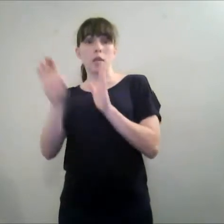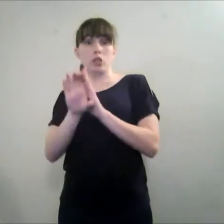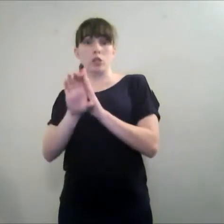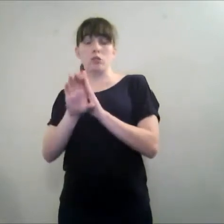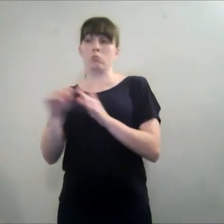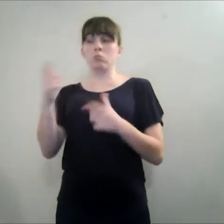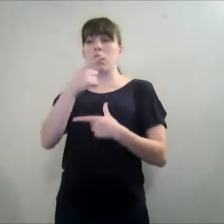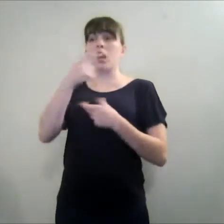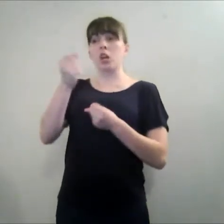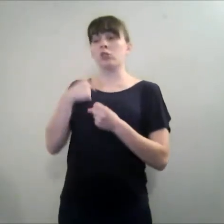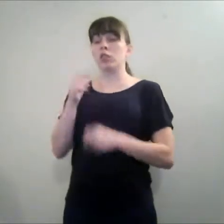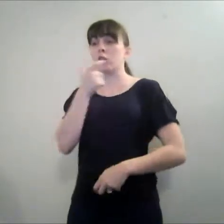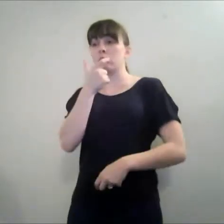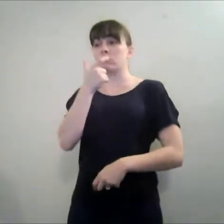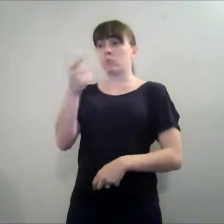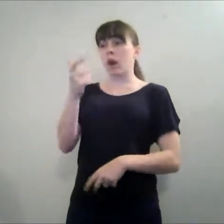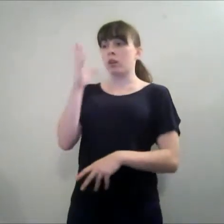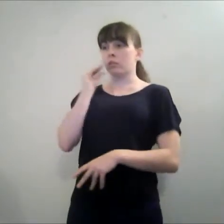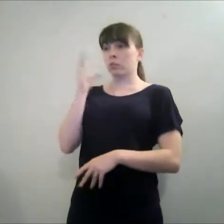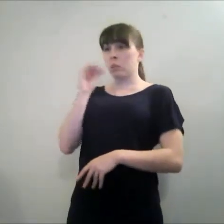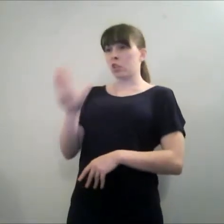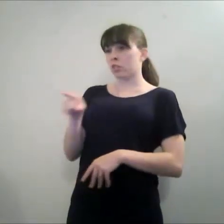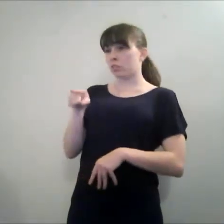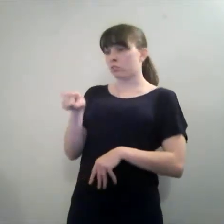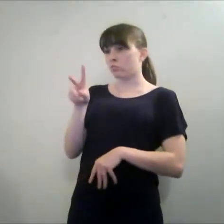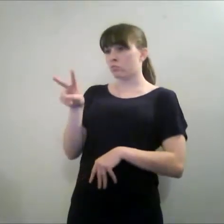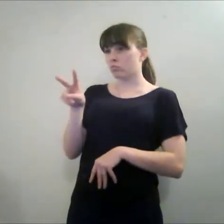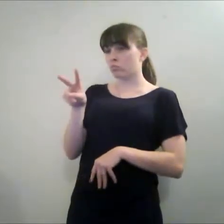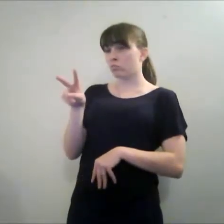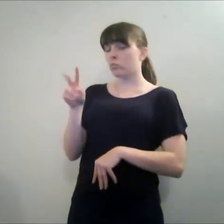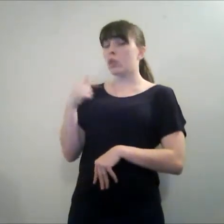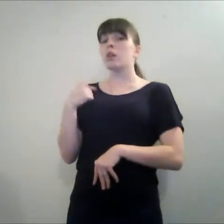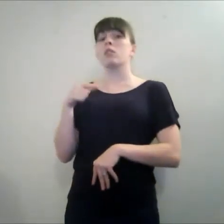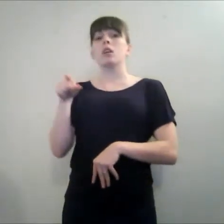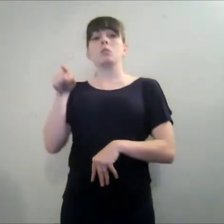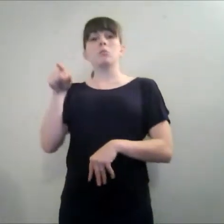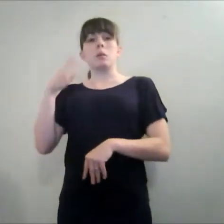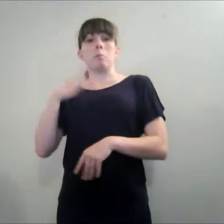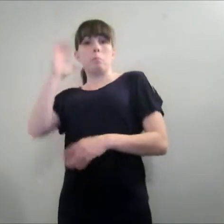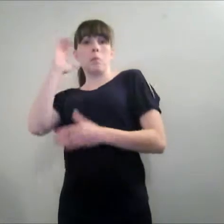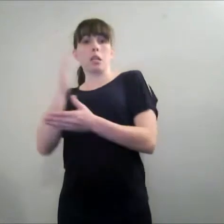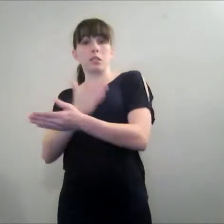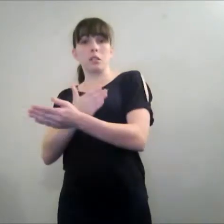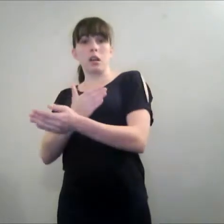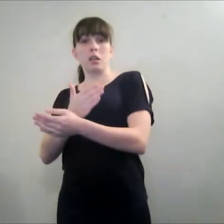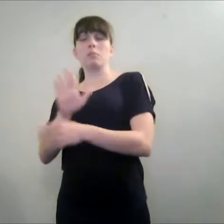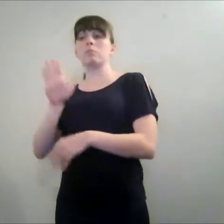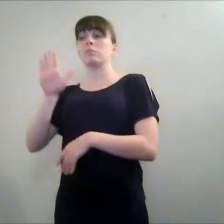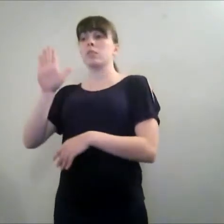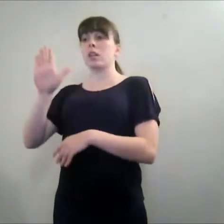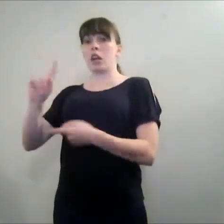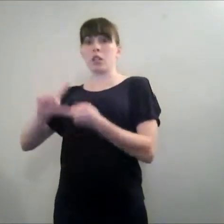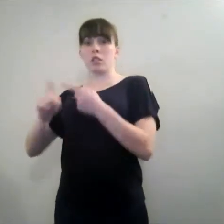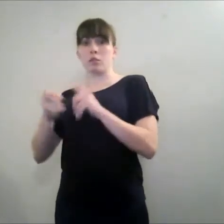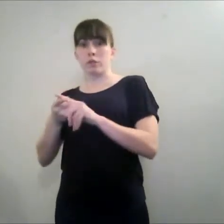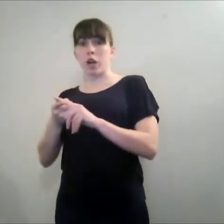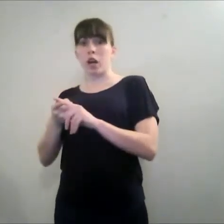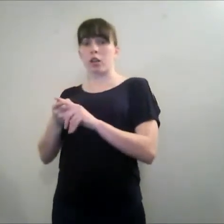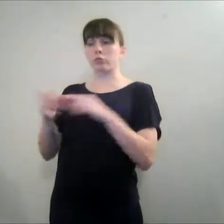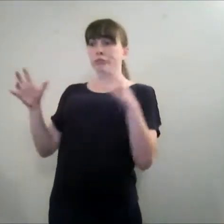experience. So him and his friends, they get together, they booked a room, like a church hall, and they got all their friends who had bands, and they got them together, and they